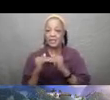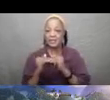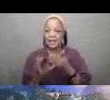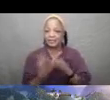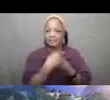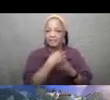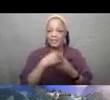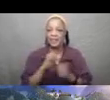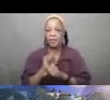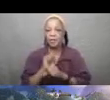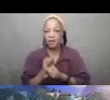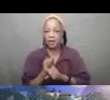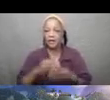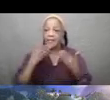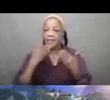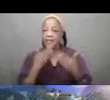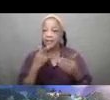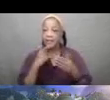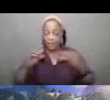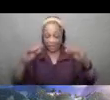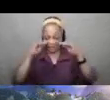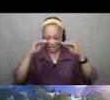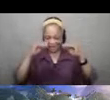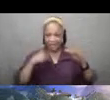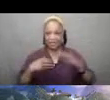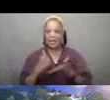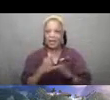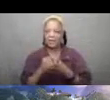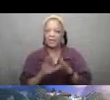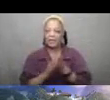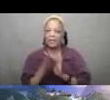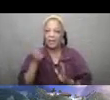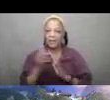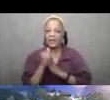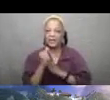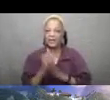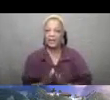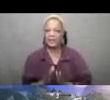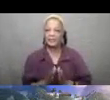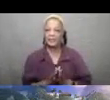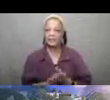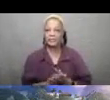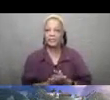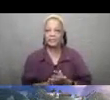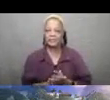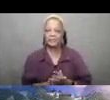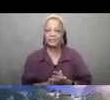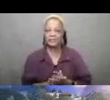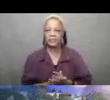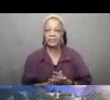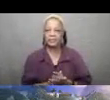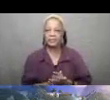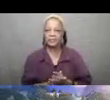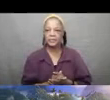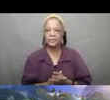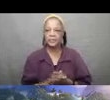And thank you all for teaching me and stretching me to be a better leader in that. And so with that, I wanted to turn